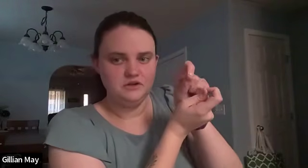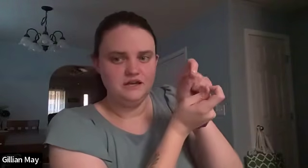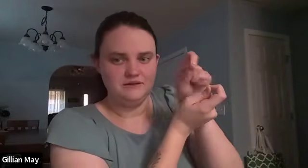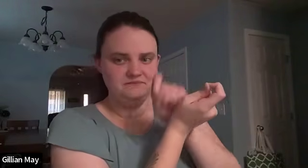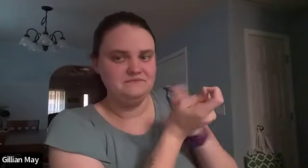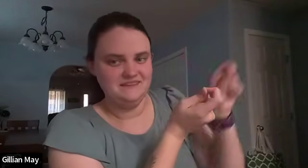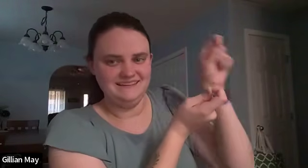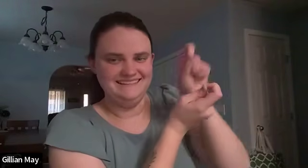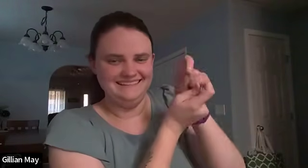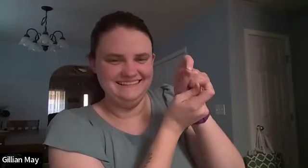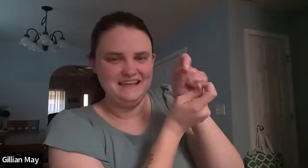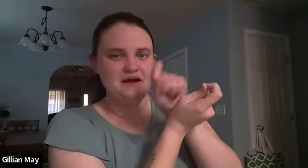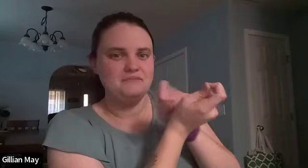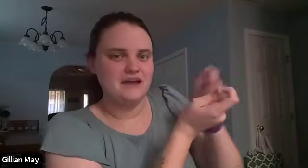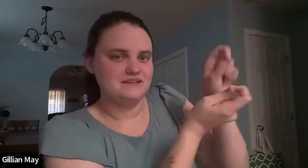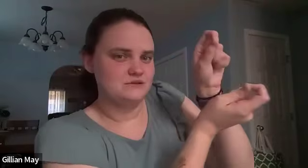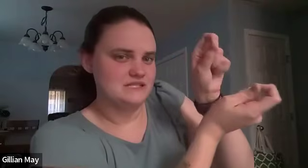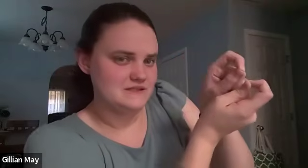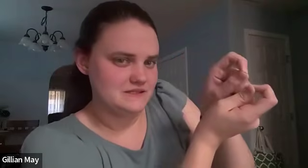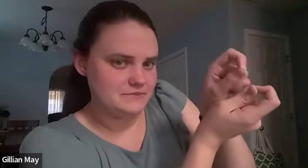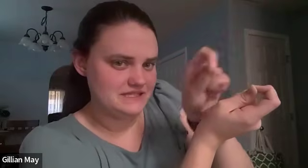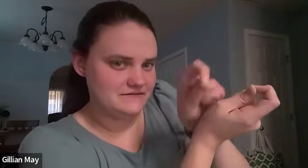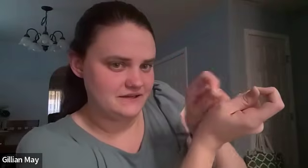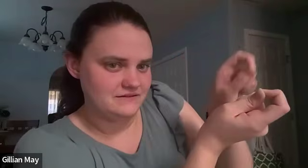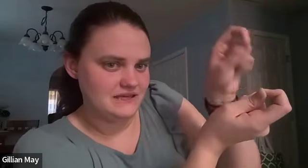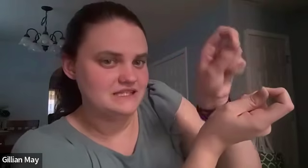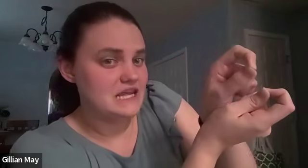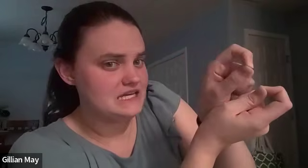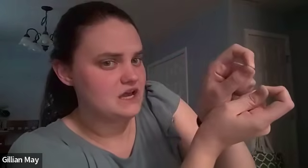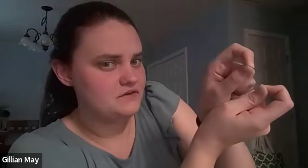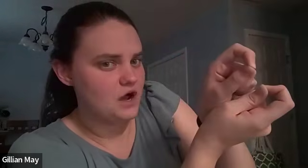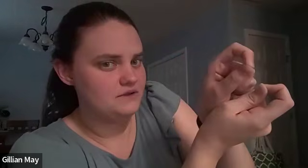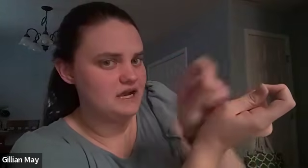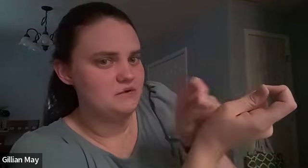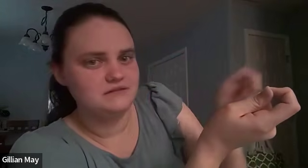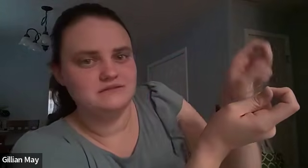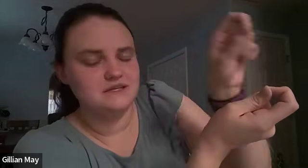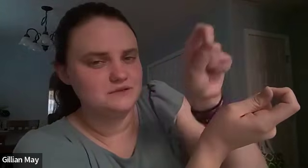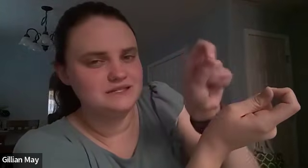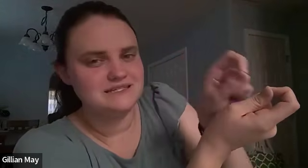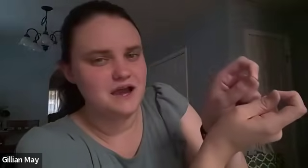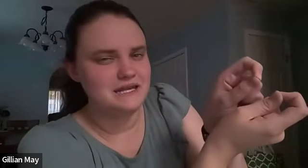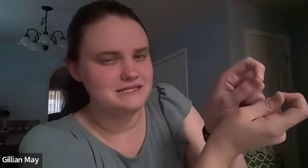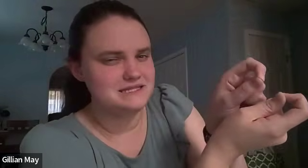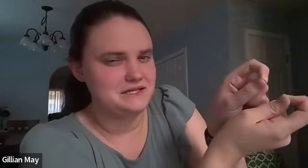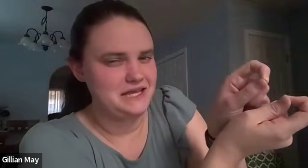You're good. But yeah, so it's specific. It is kind of a complicated one. This one is not necessarily